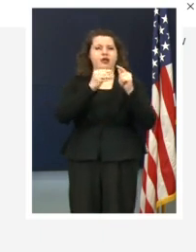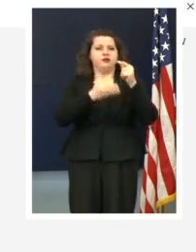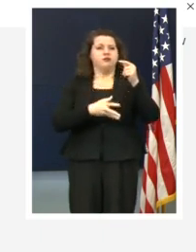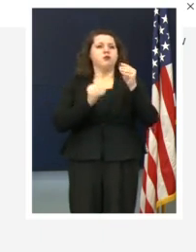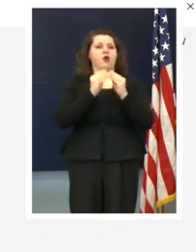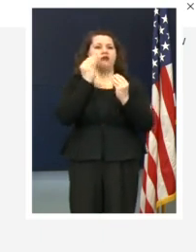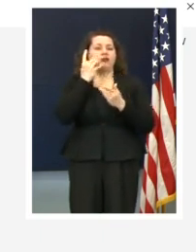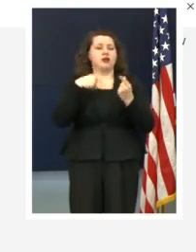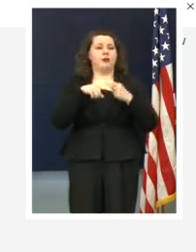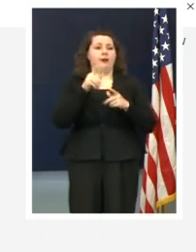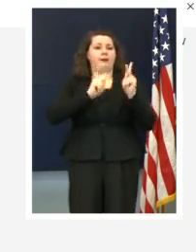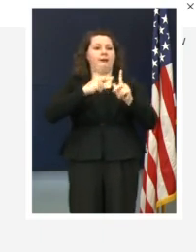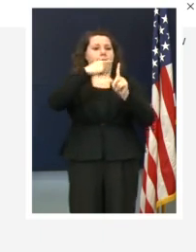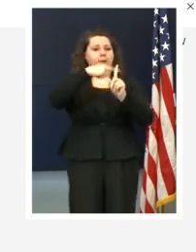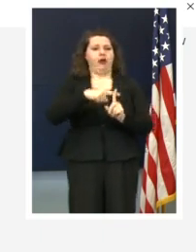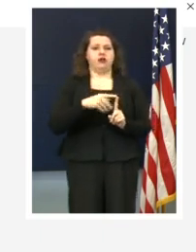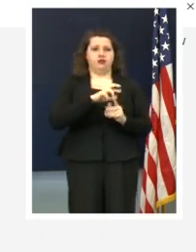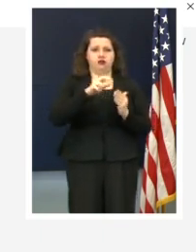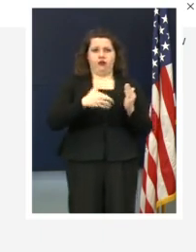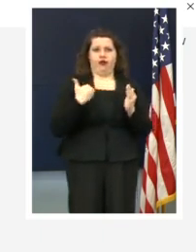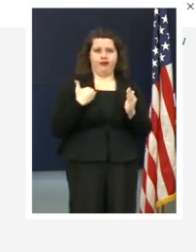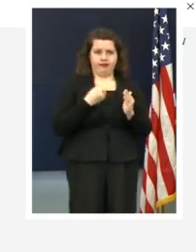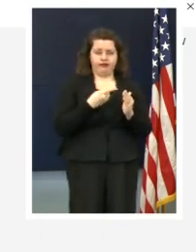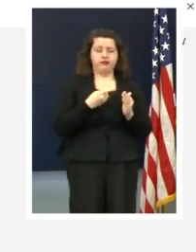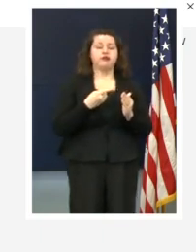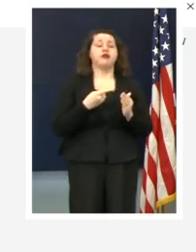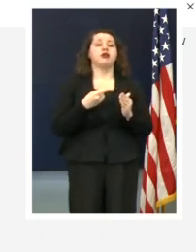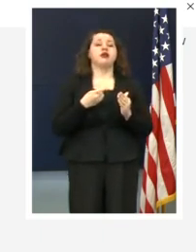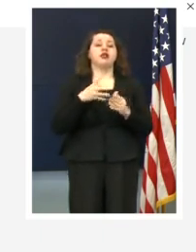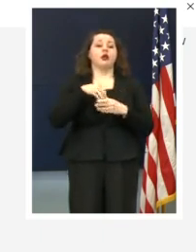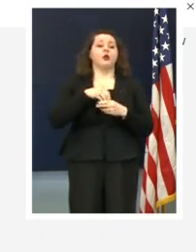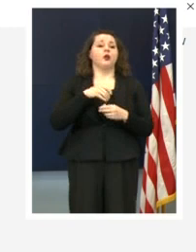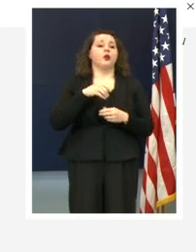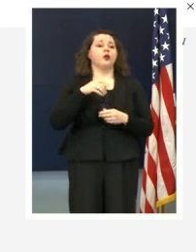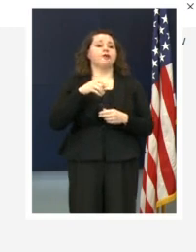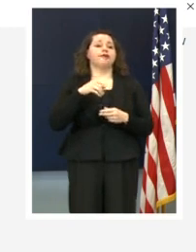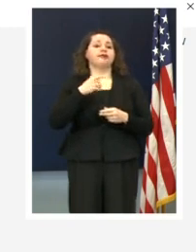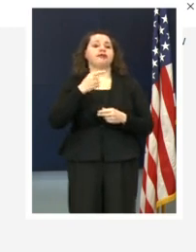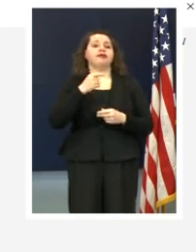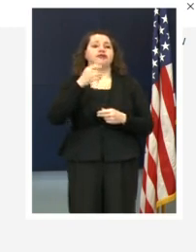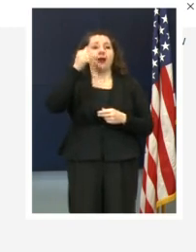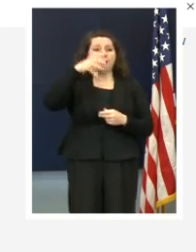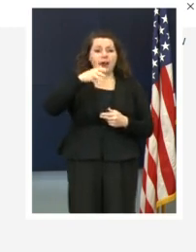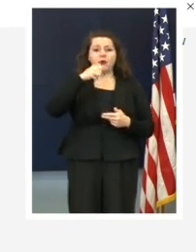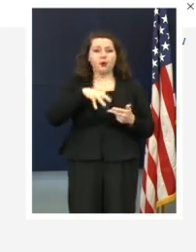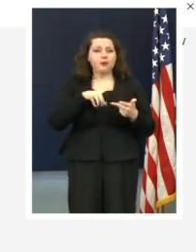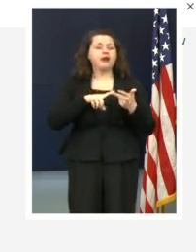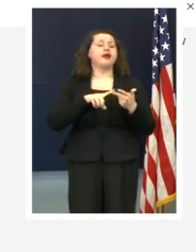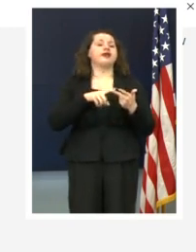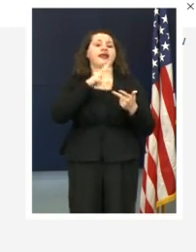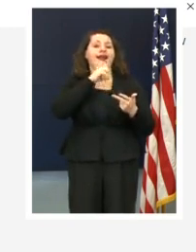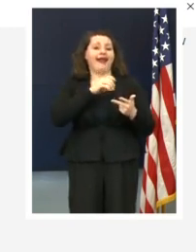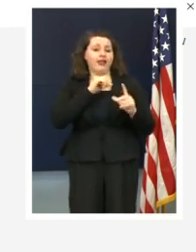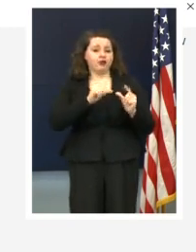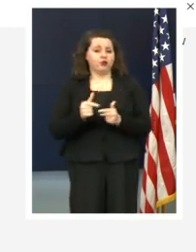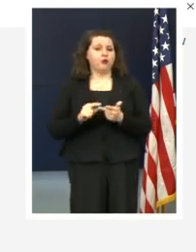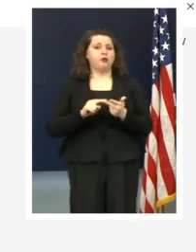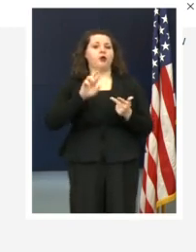tested positive for COVID-19, including gender, age group, race, and